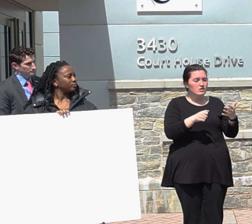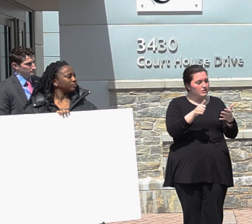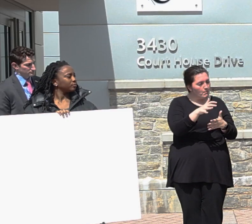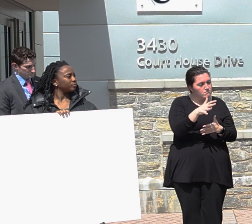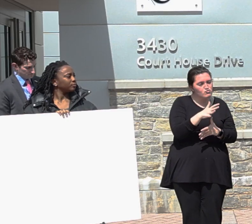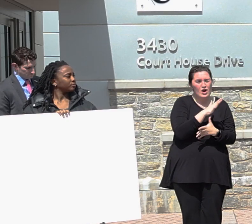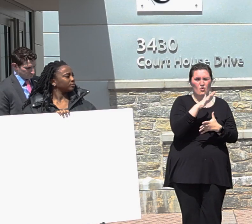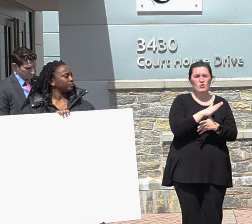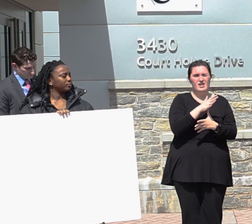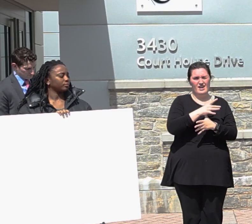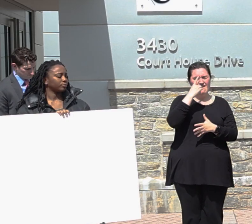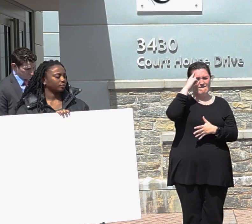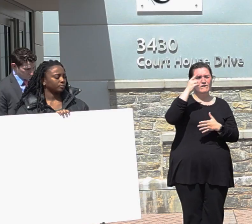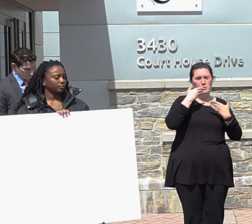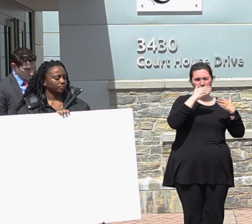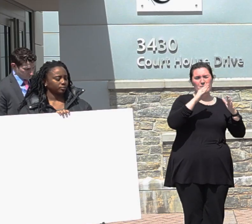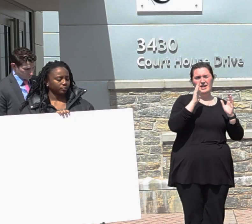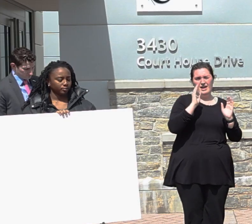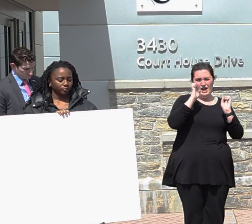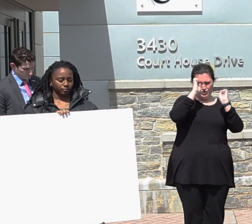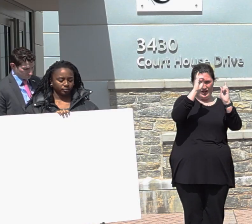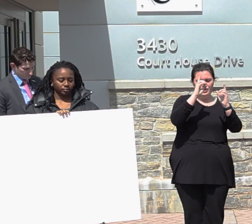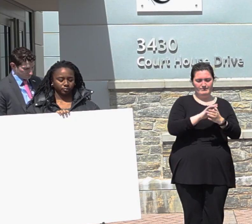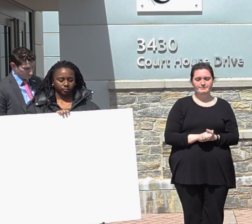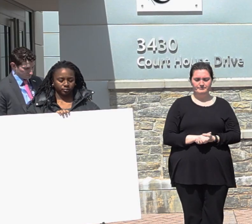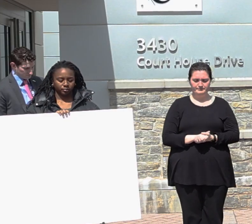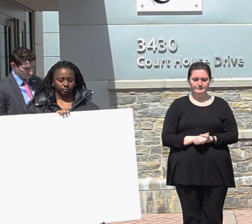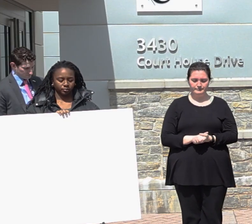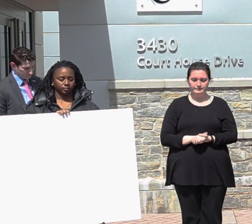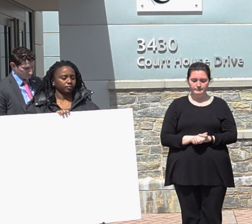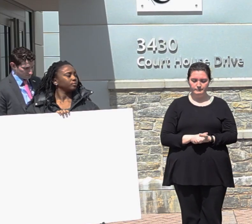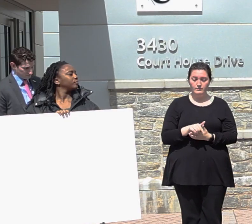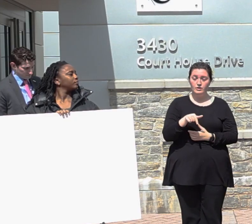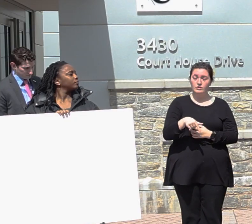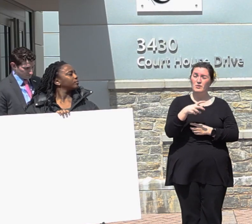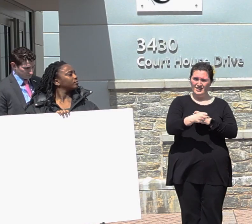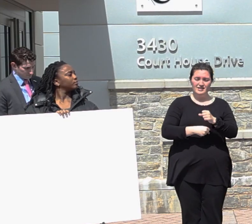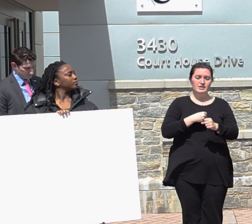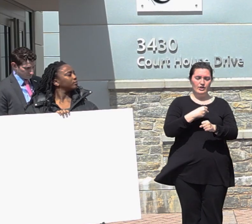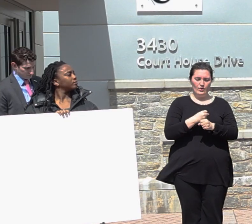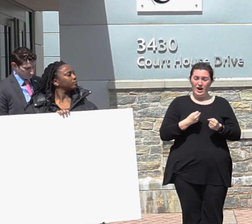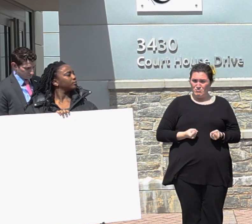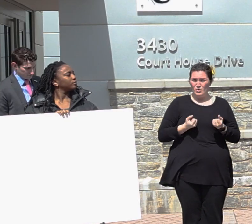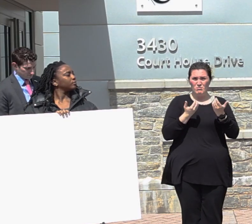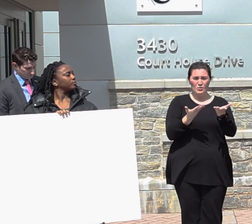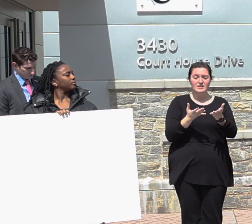education. This year, I will be proposing